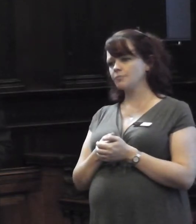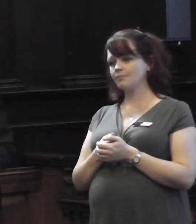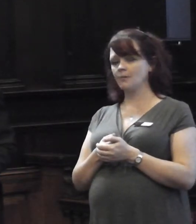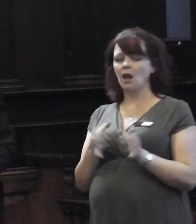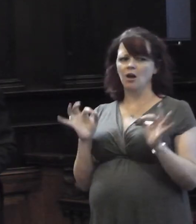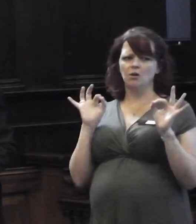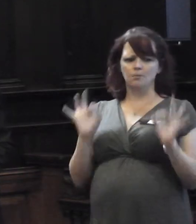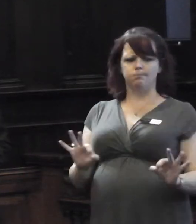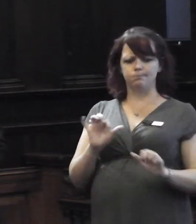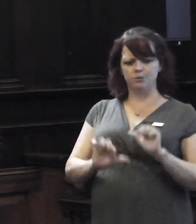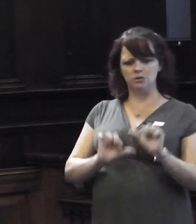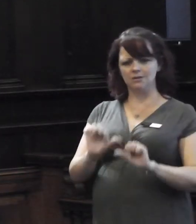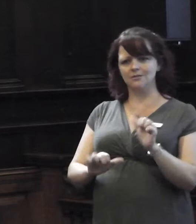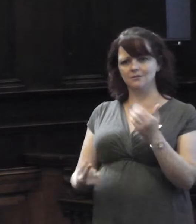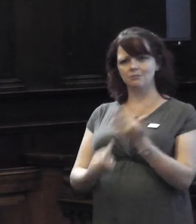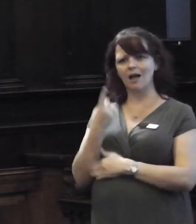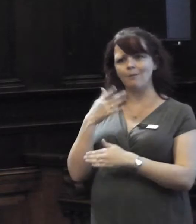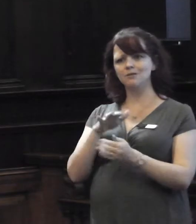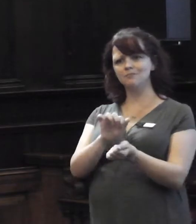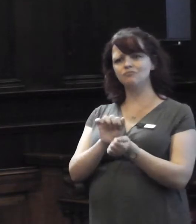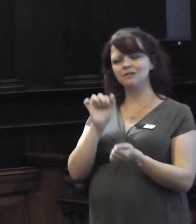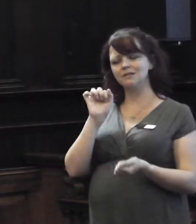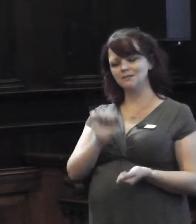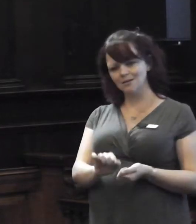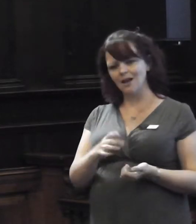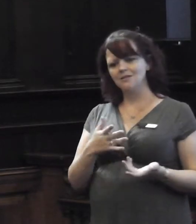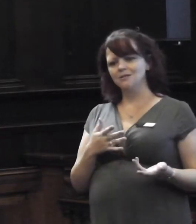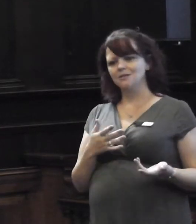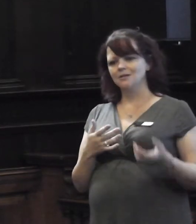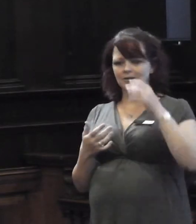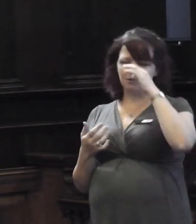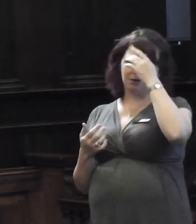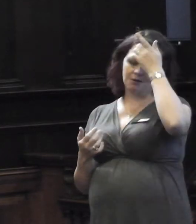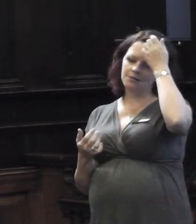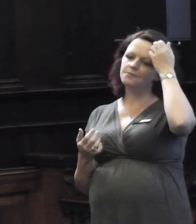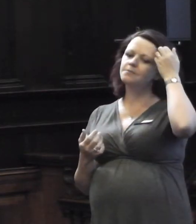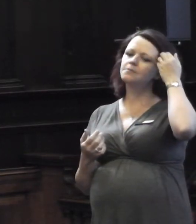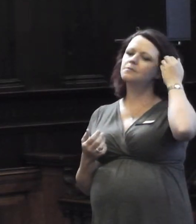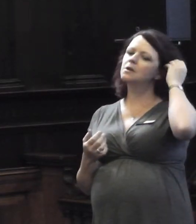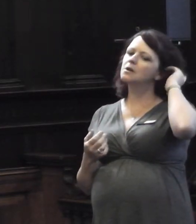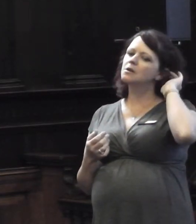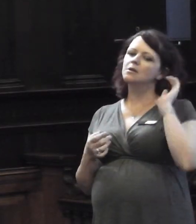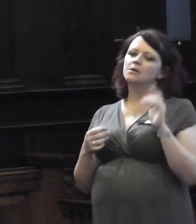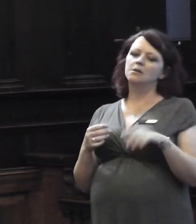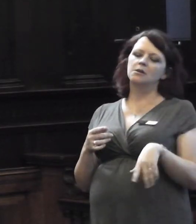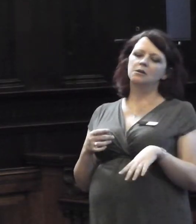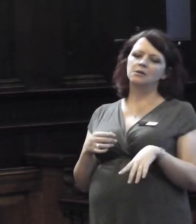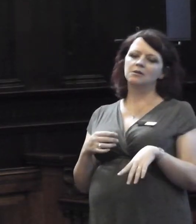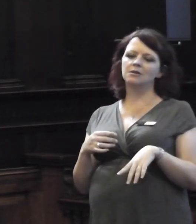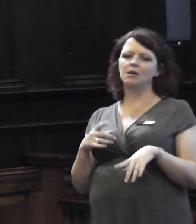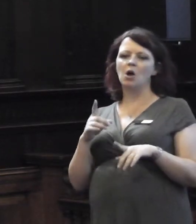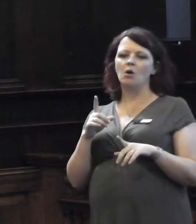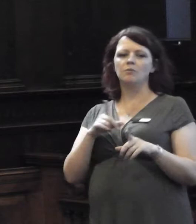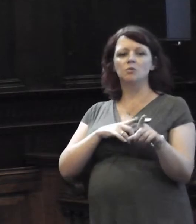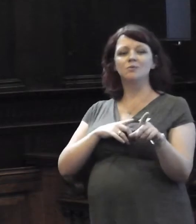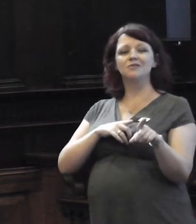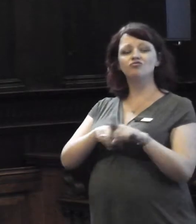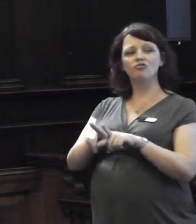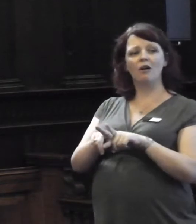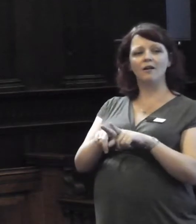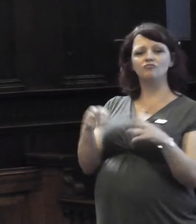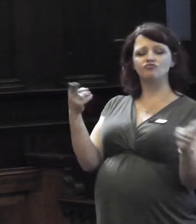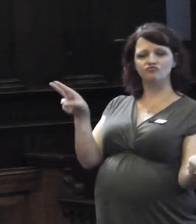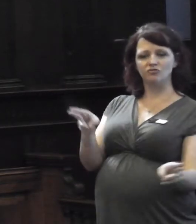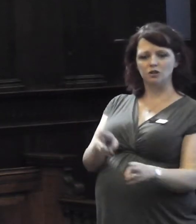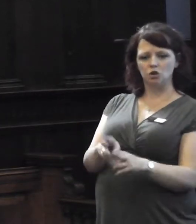in place for the use of any tools or utensils, the potential assailant